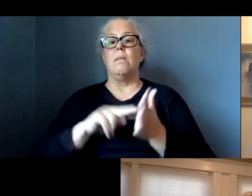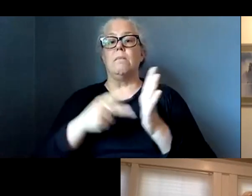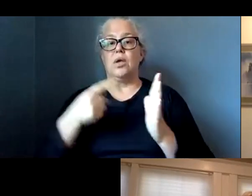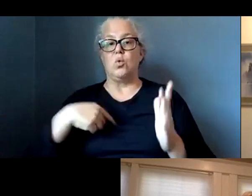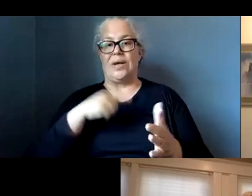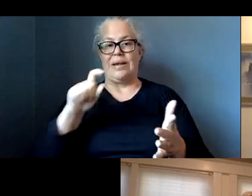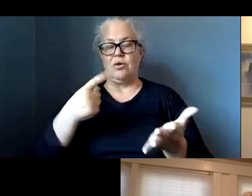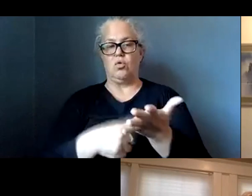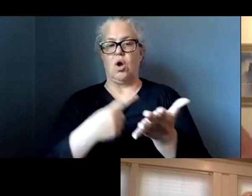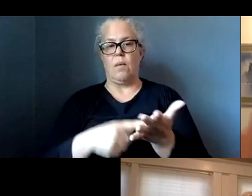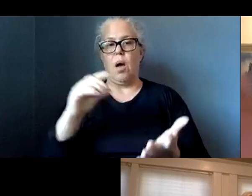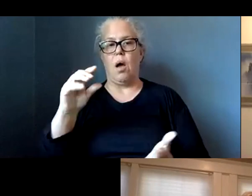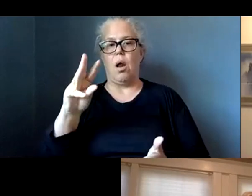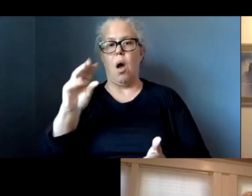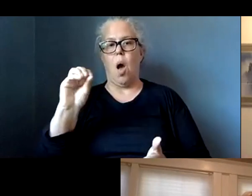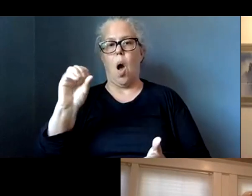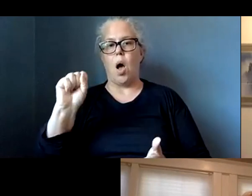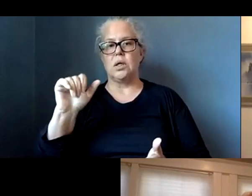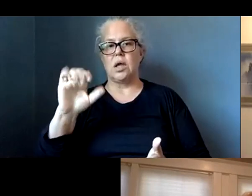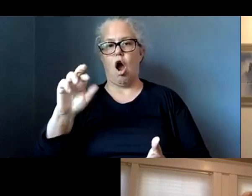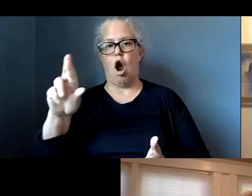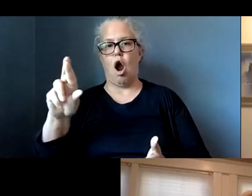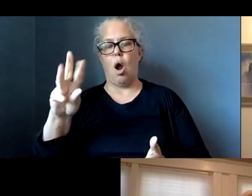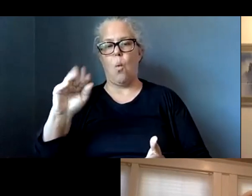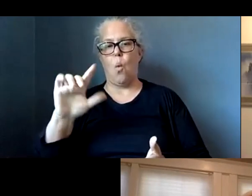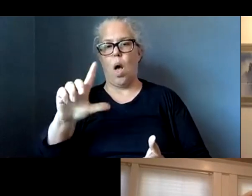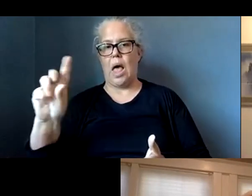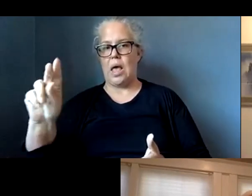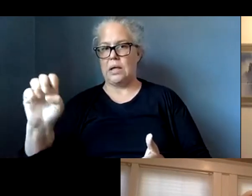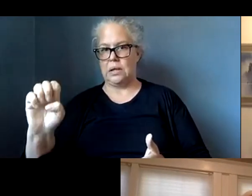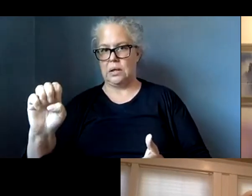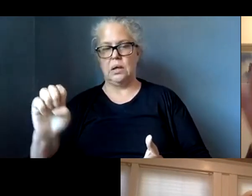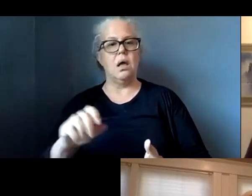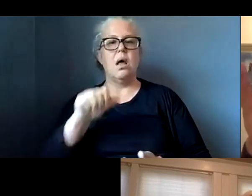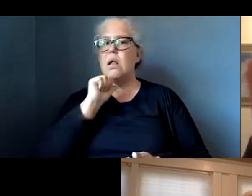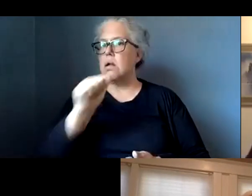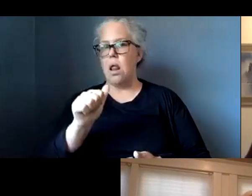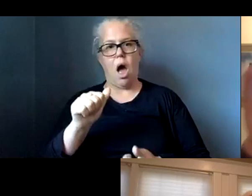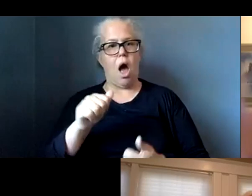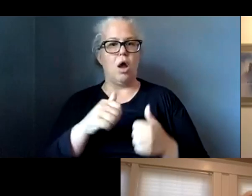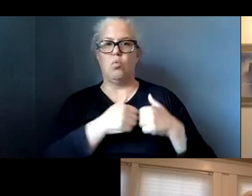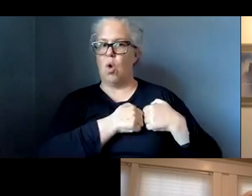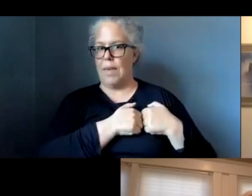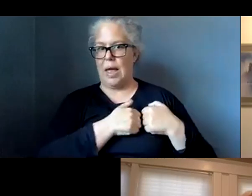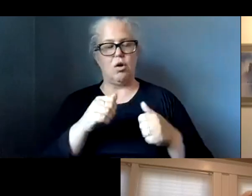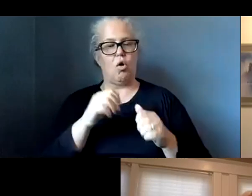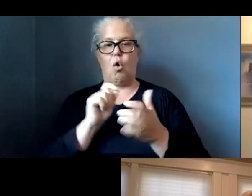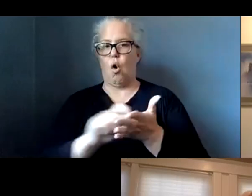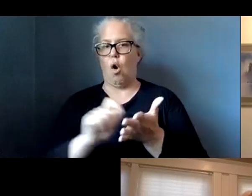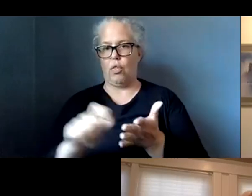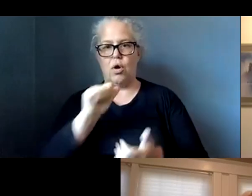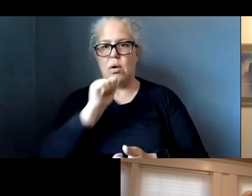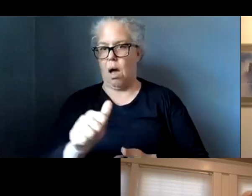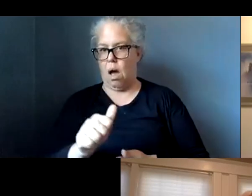Wilde. Now, Wilde, obviously not a romantic author, but maybe this is just me, but it seems like there's some